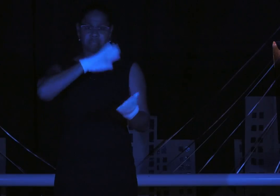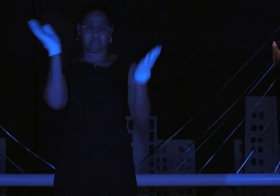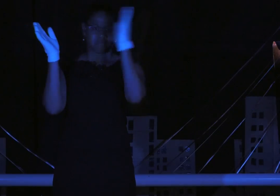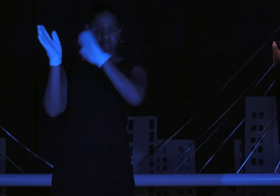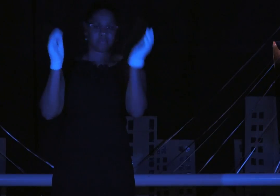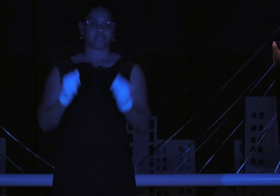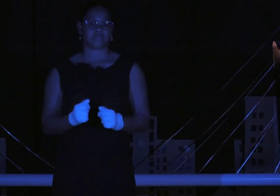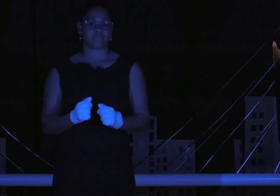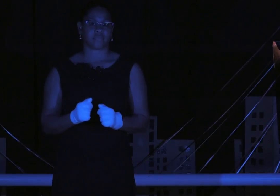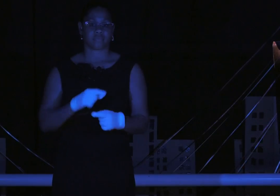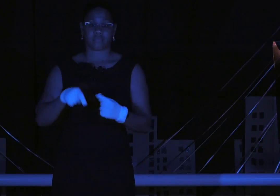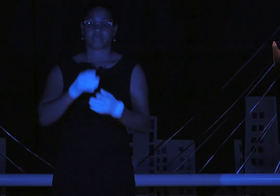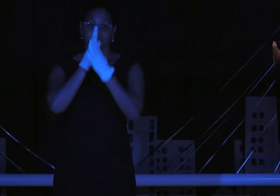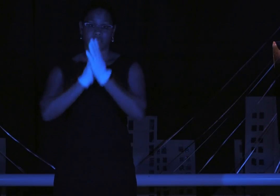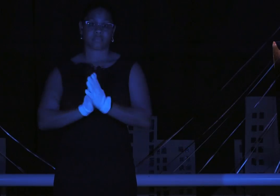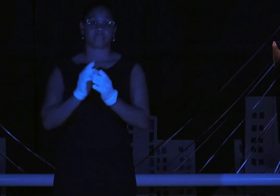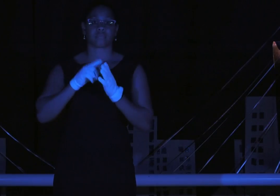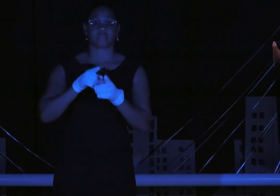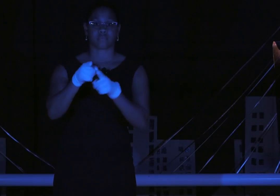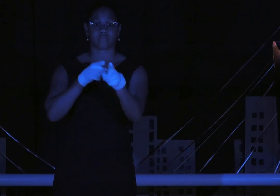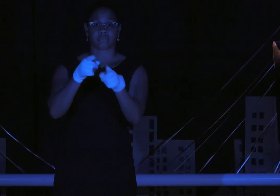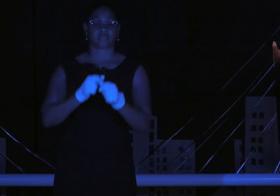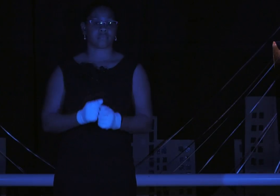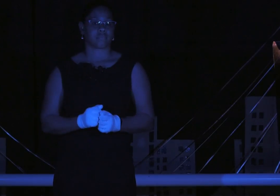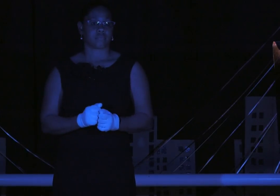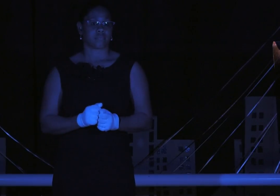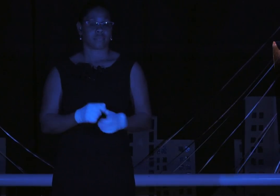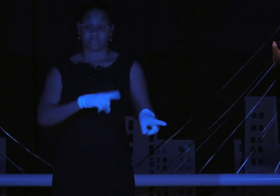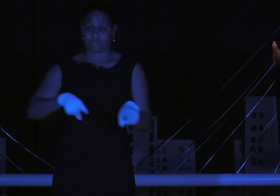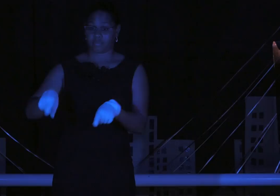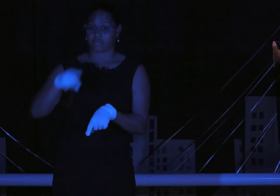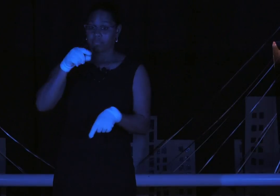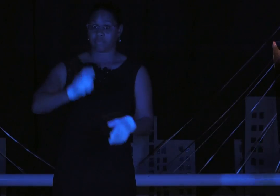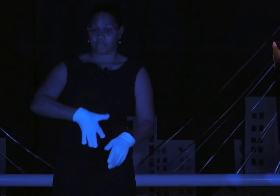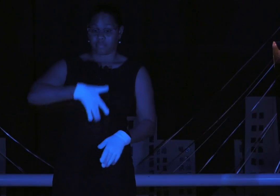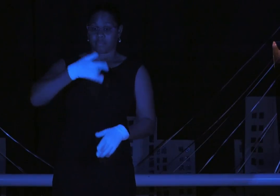When you're asked to give a presentation, do you feel like you have the ability?